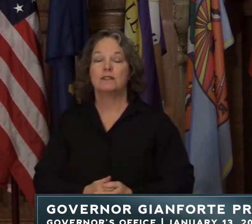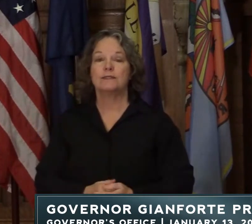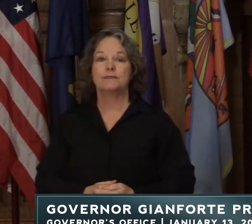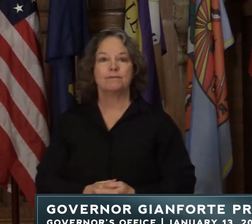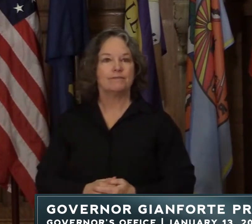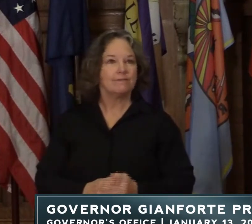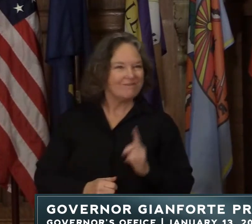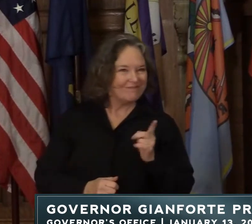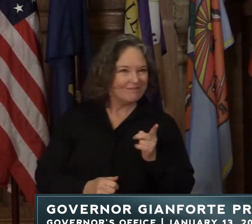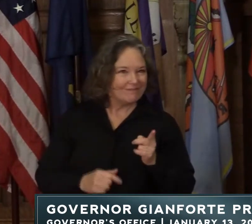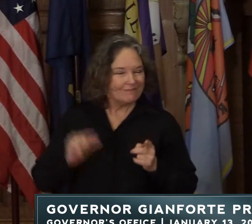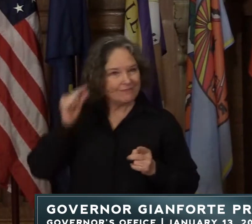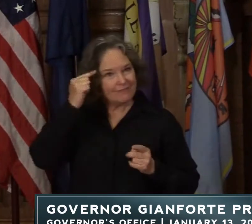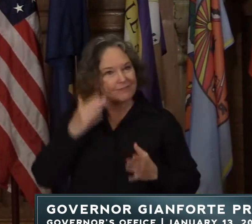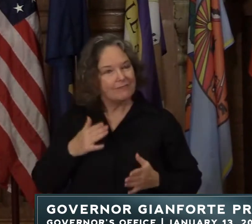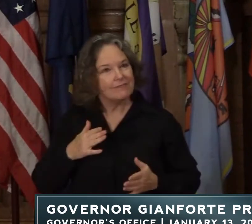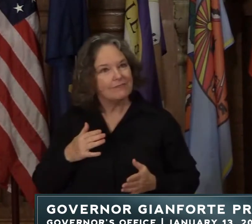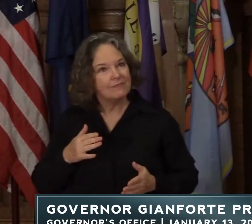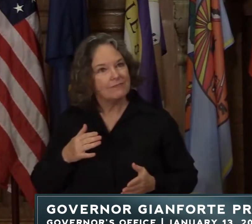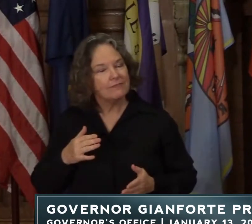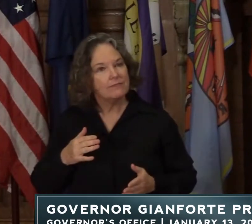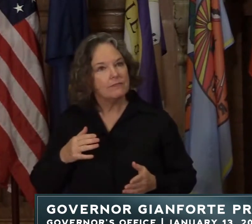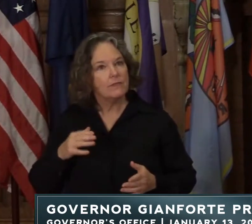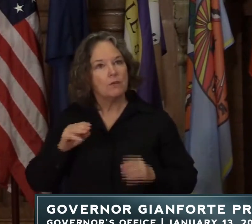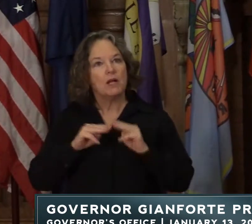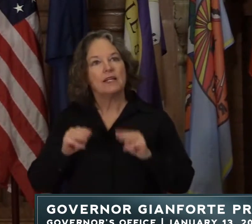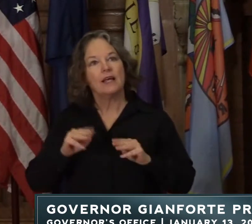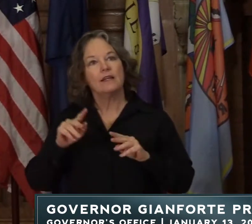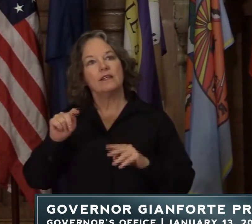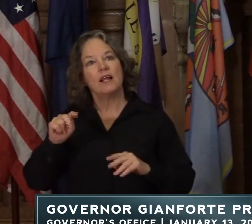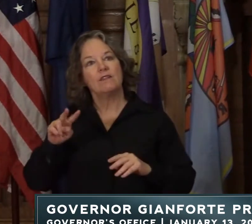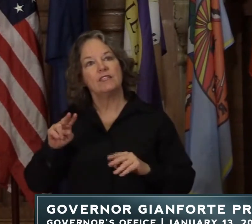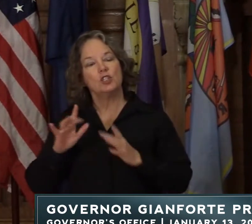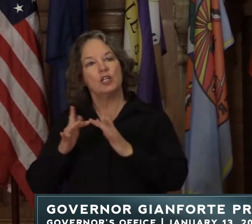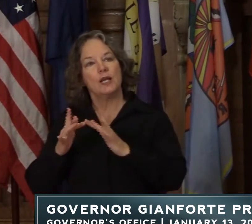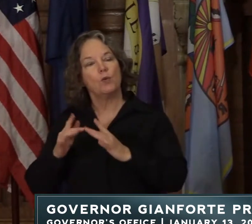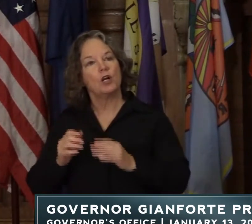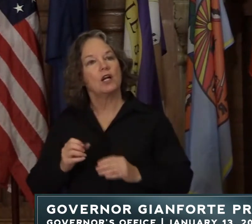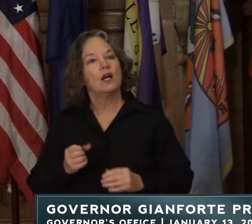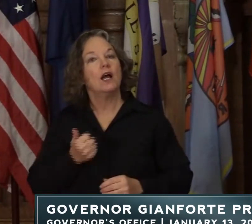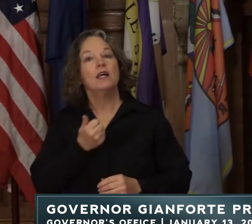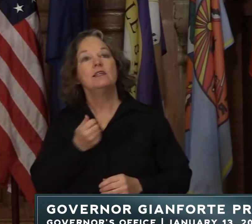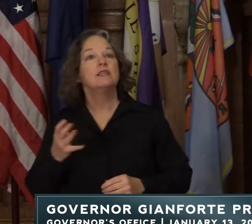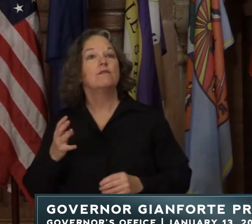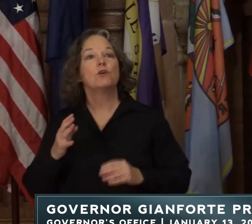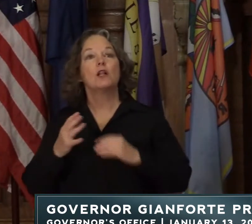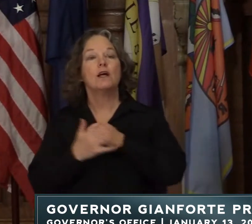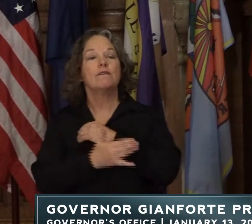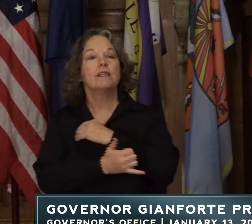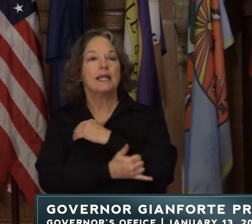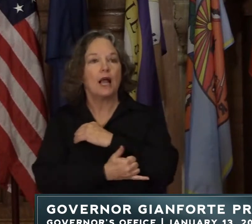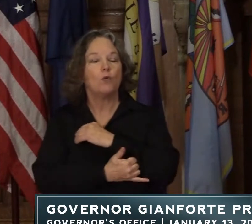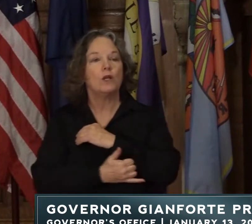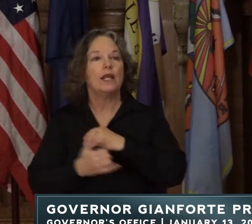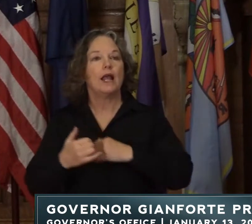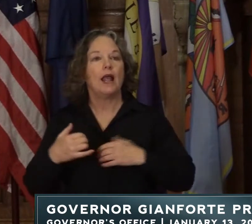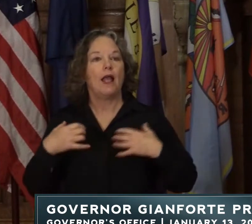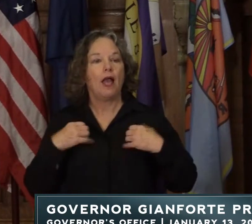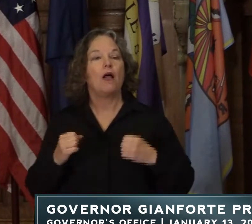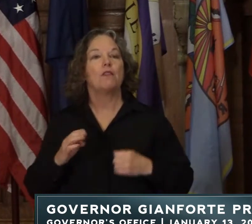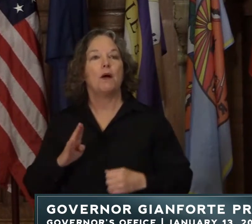Yeah. Governor Jonathan Amberian, Montana Television Network. Several of the county health boards,